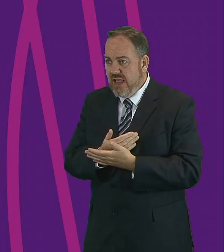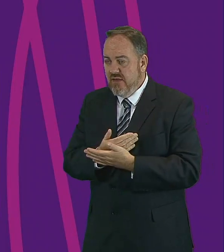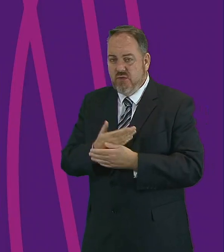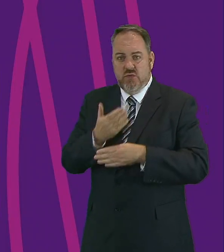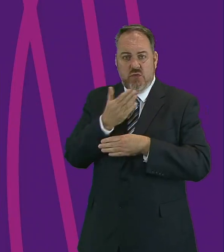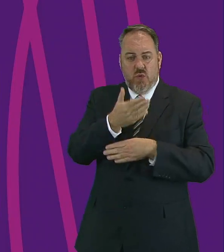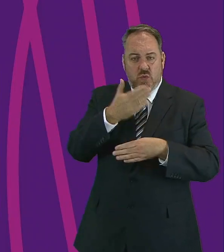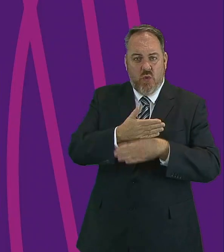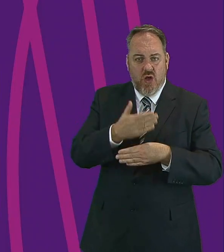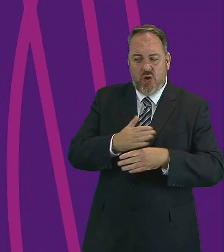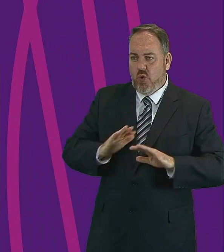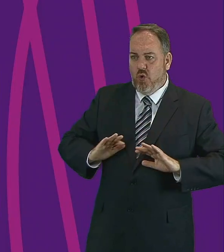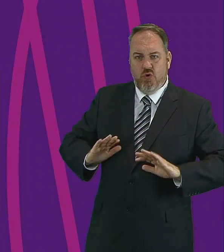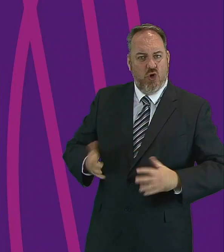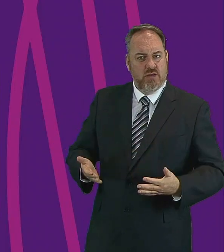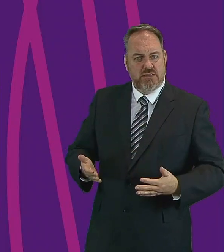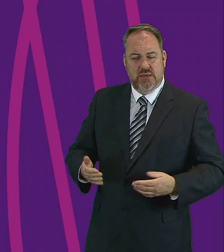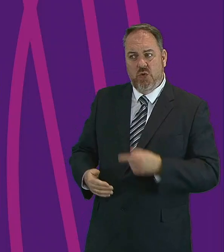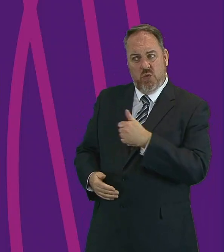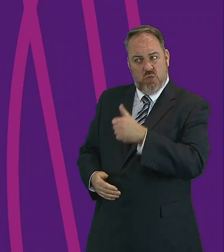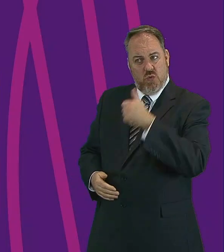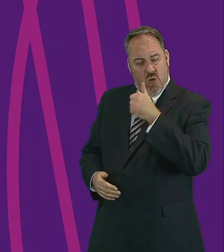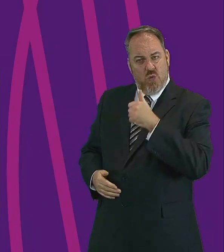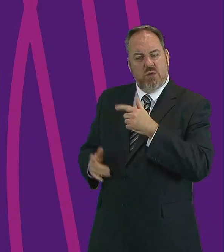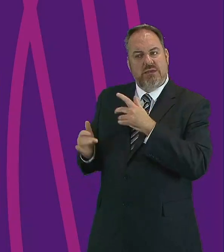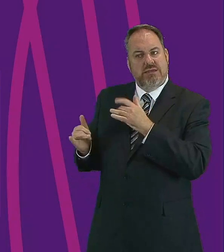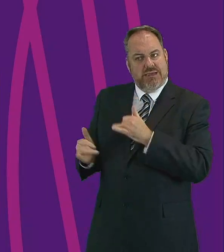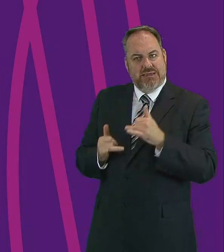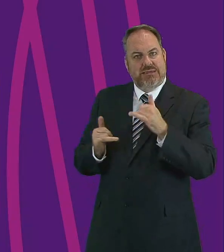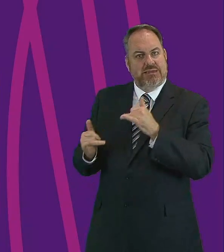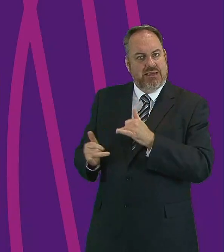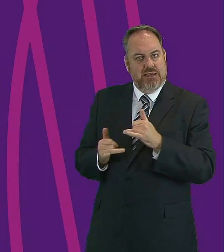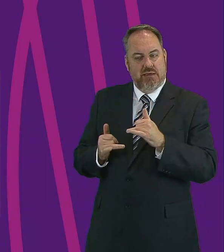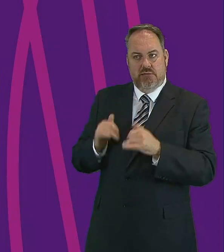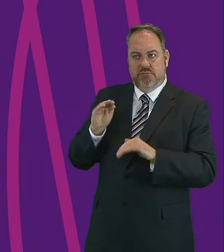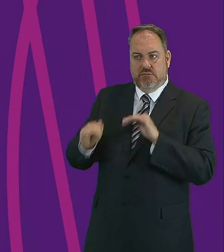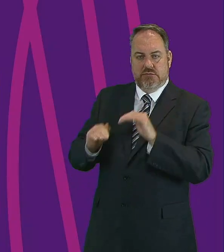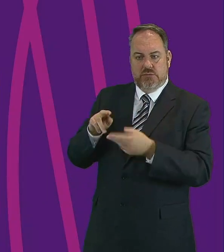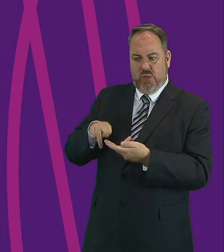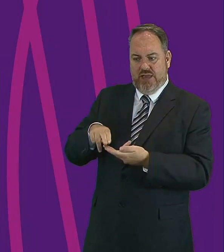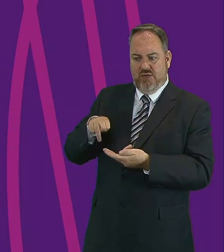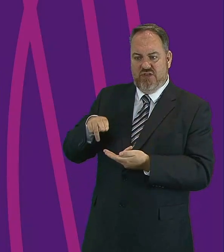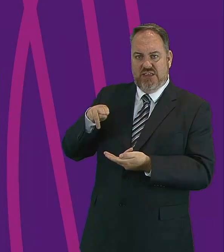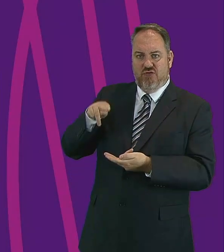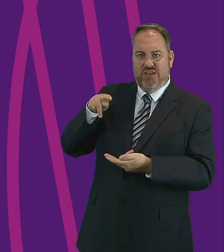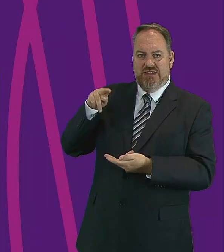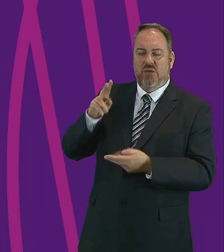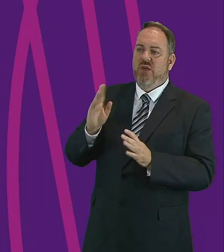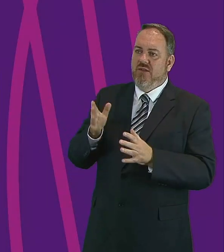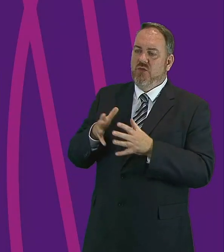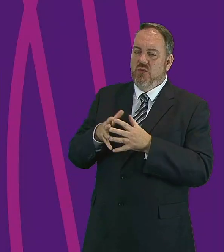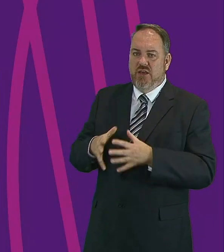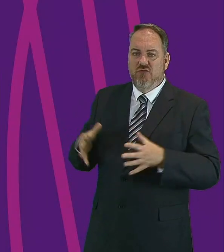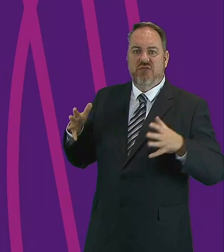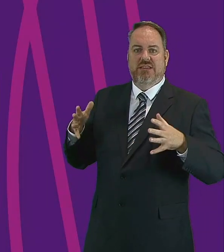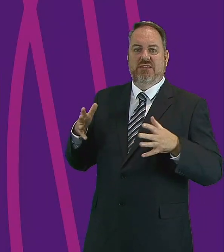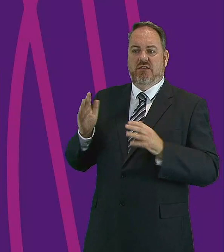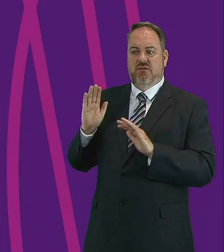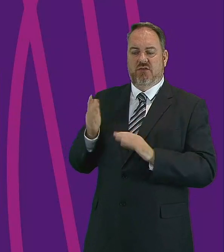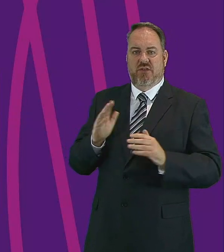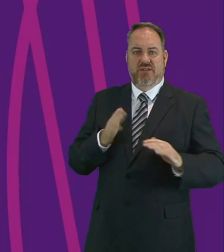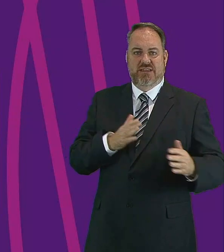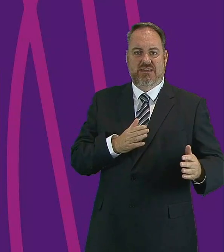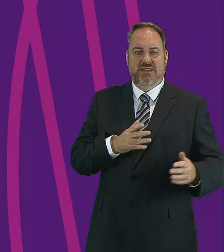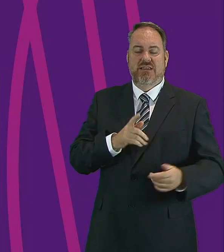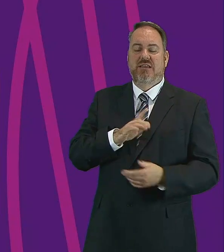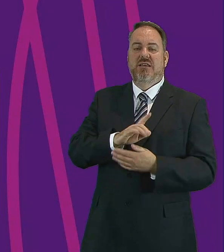work. First Minister knows that pressure on testing will build over the winter, so there is a need to increase capacity, particularly when there